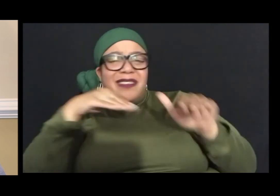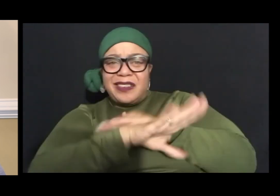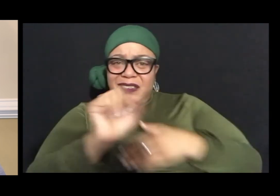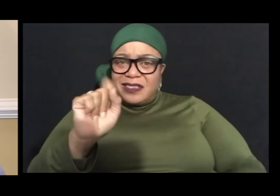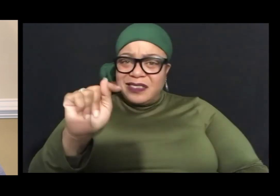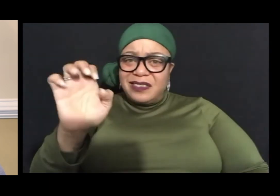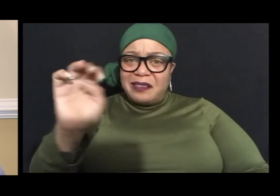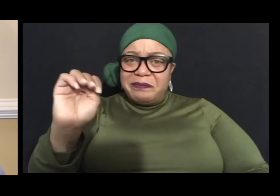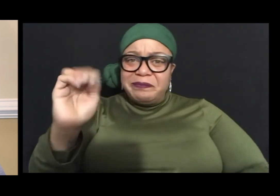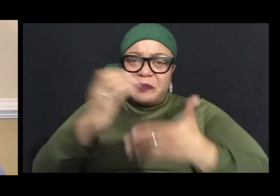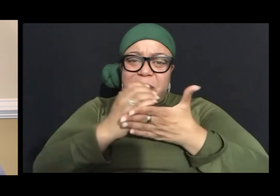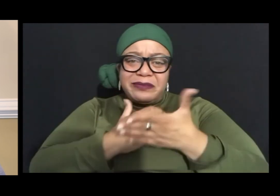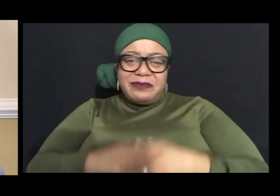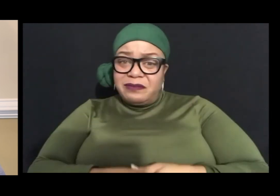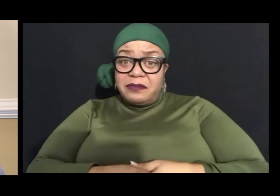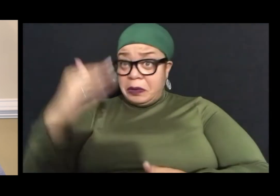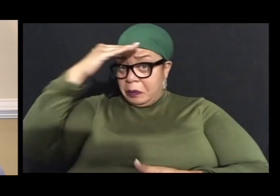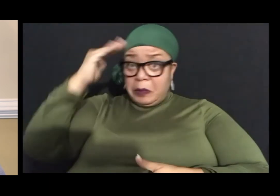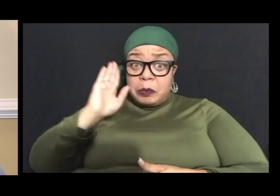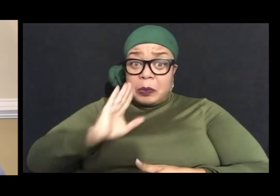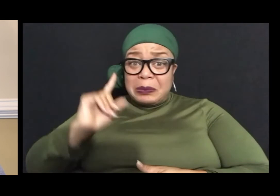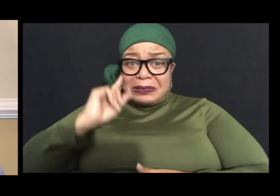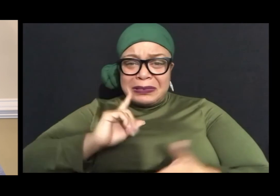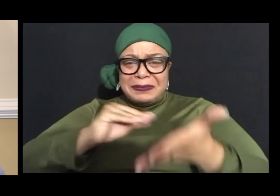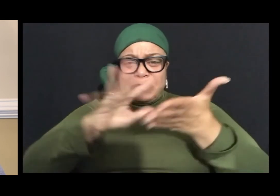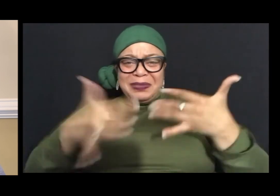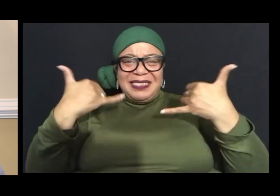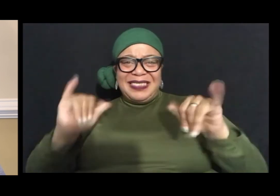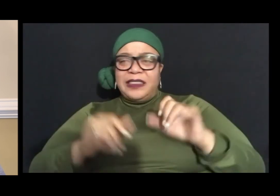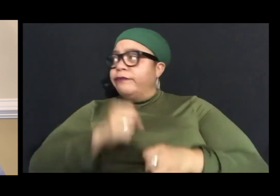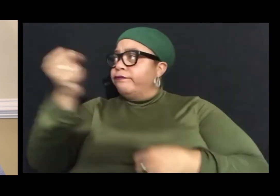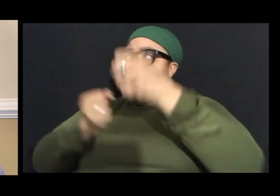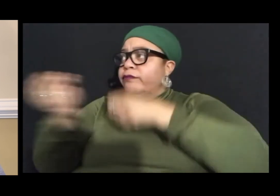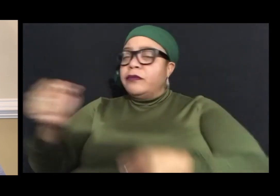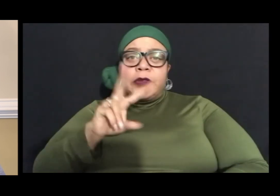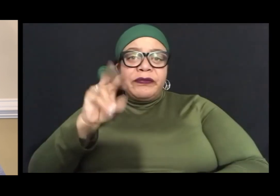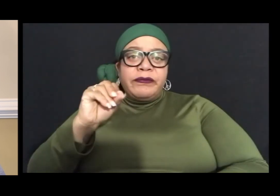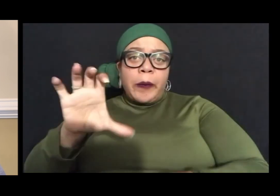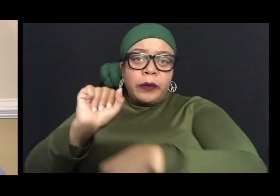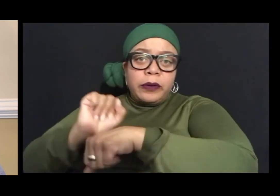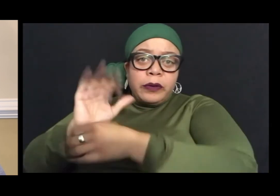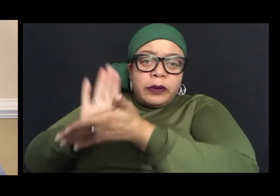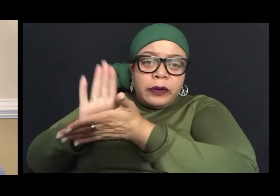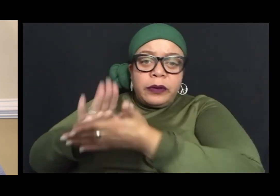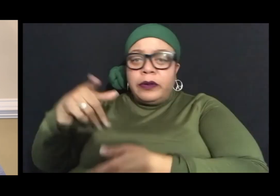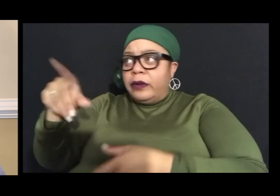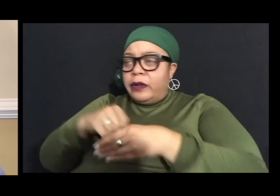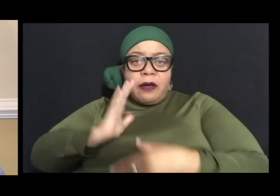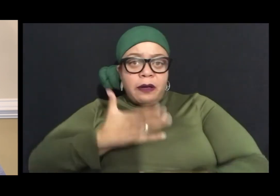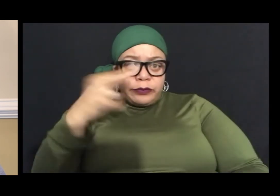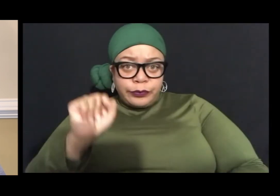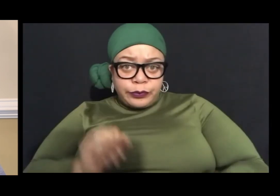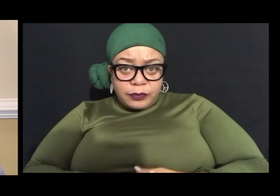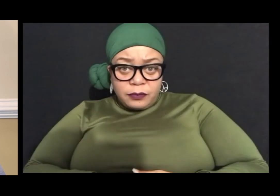That Black and brown deaf students are still pushed to vocational tracks in our high school. There must continue to